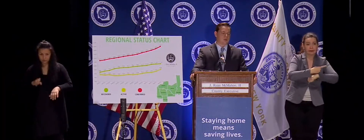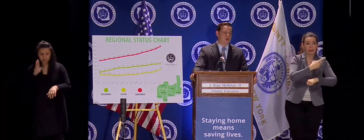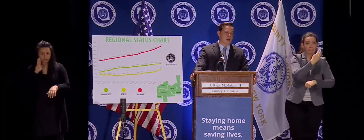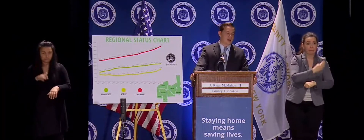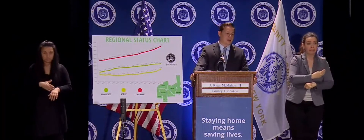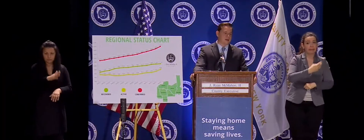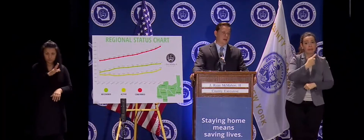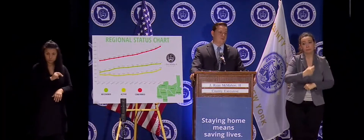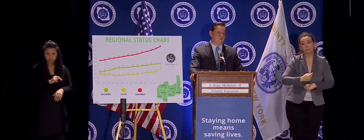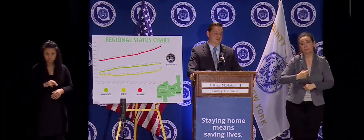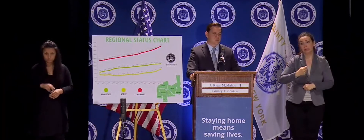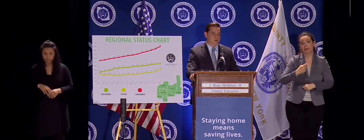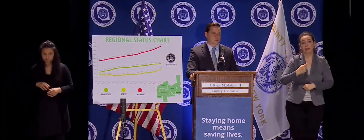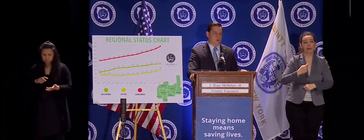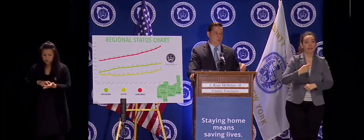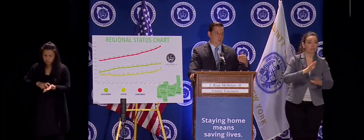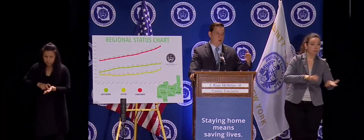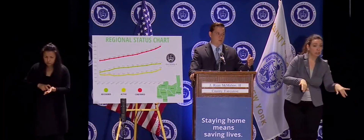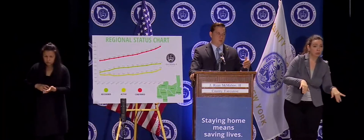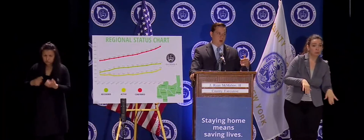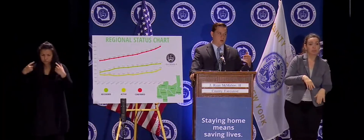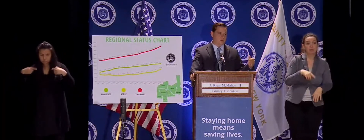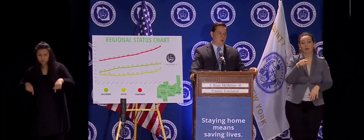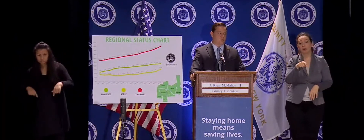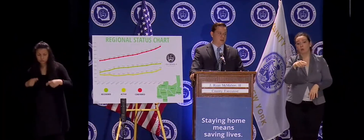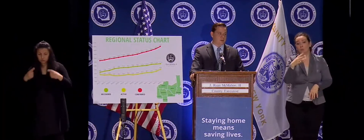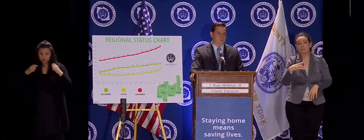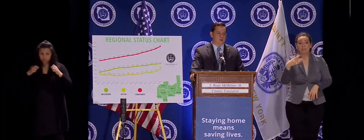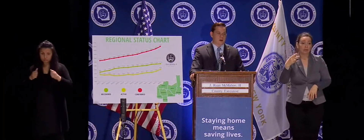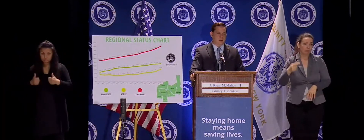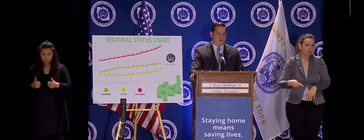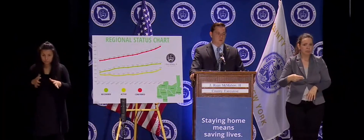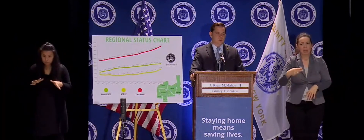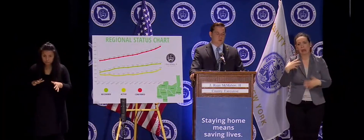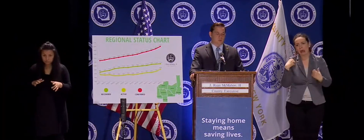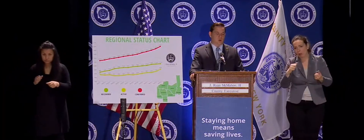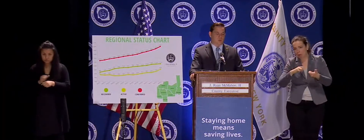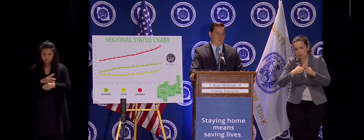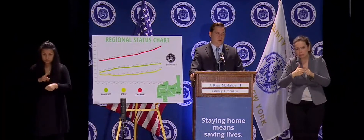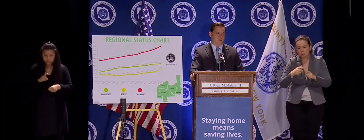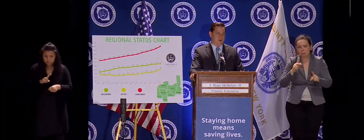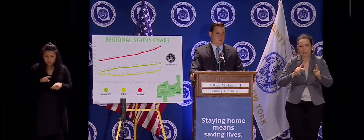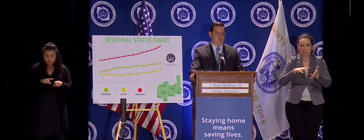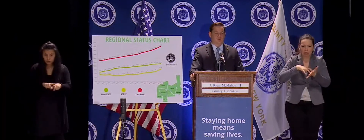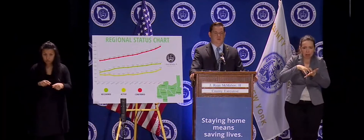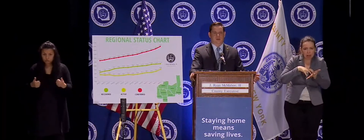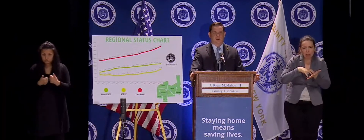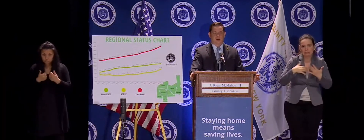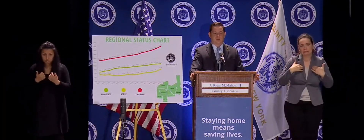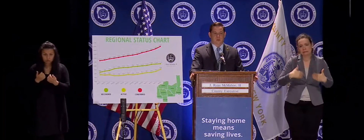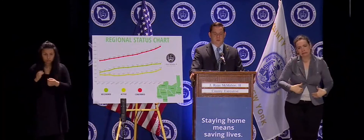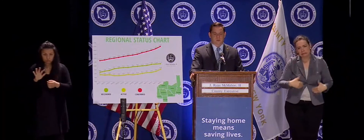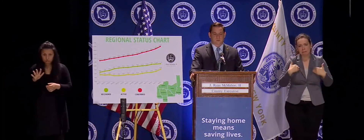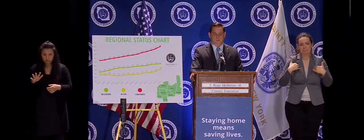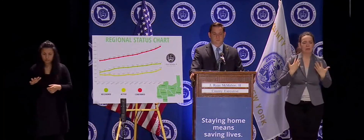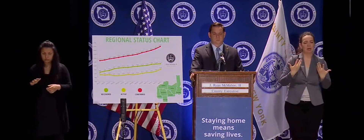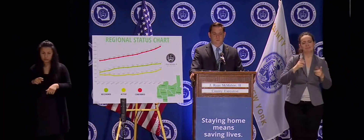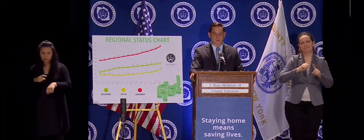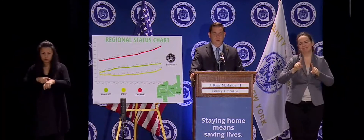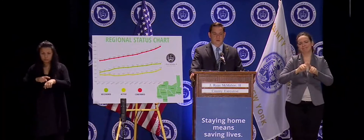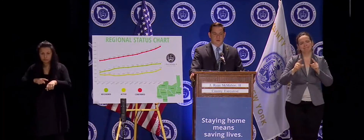hours. And then phase 3 is a little bit more of a broader opening as we learn more and more about the virus. When we think about our